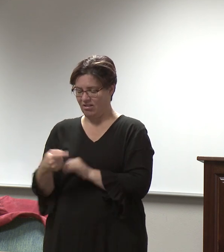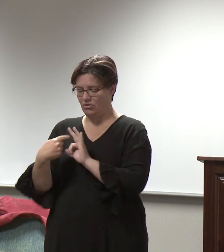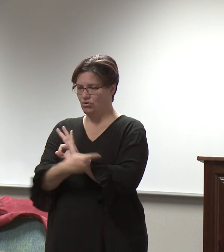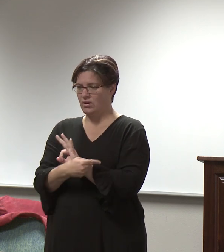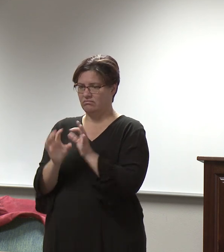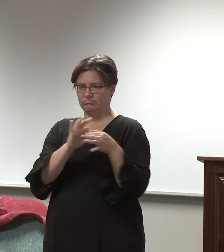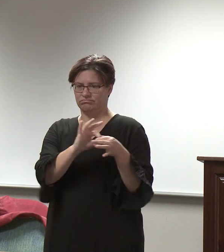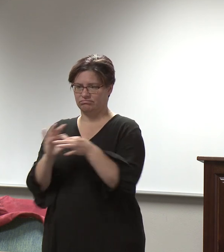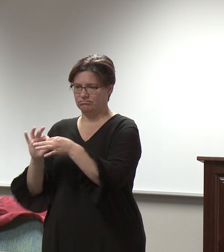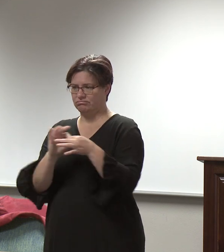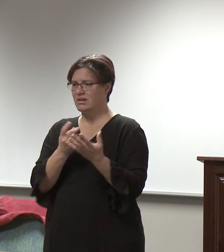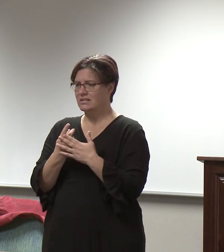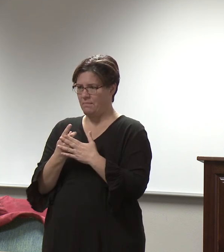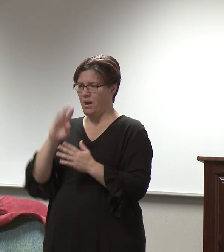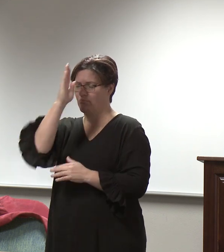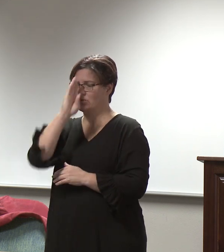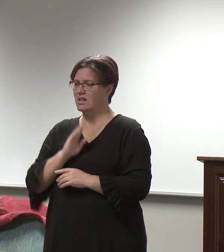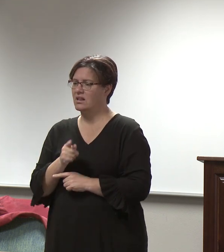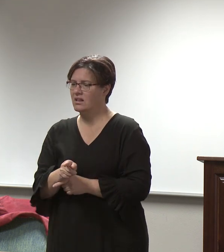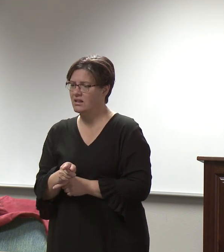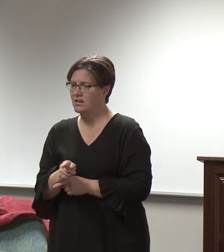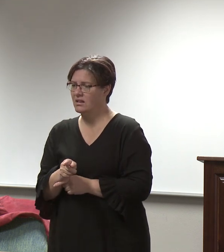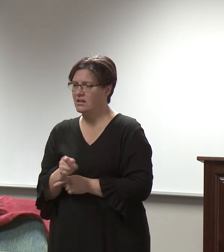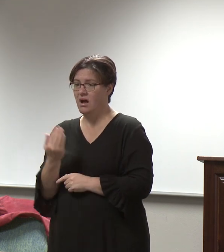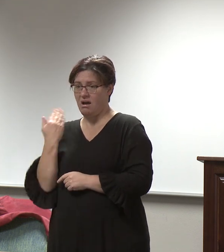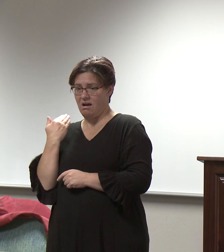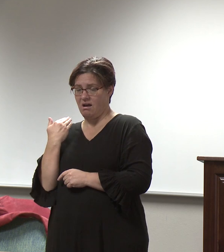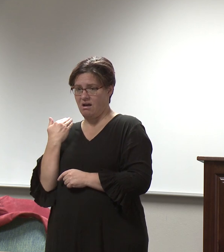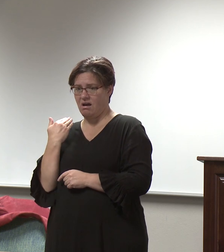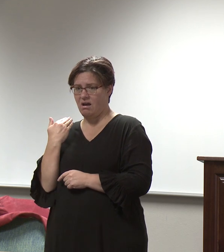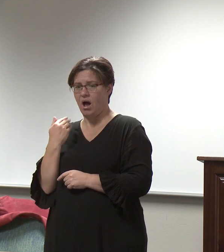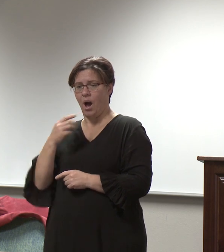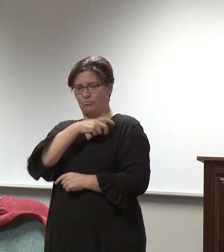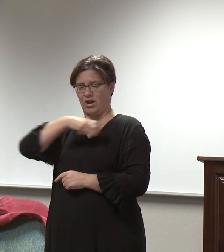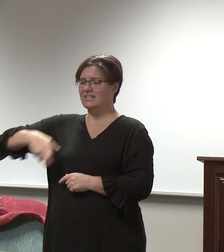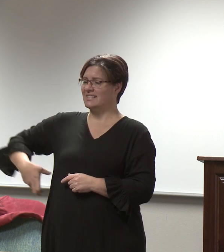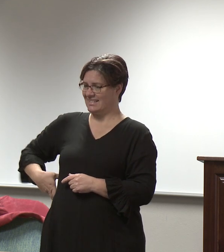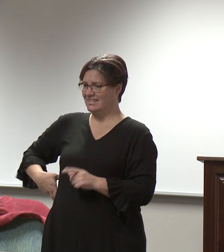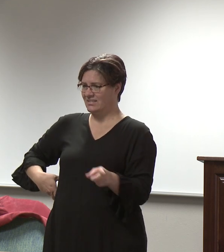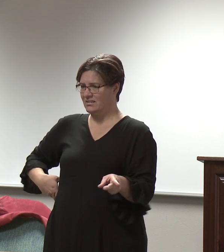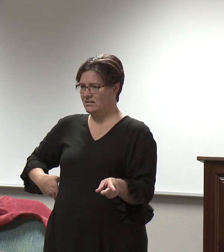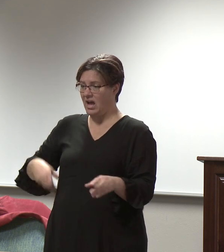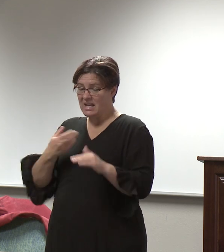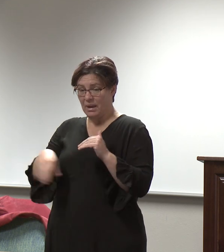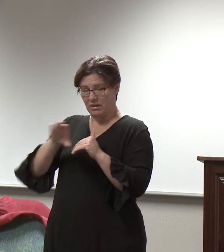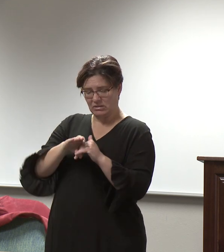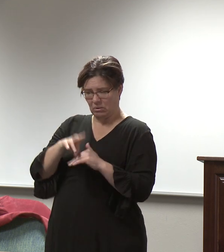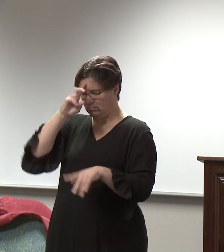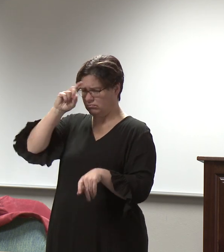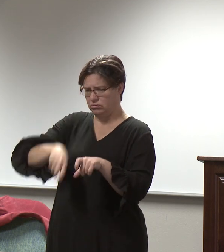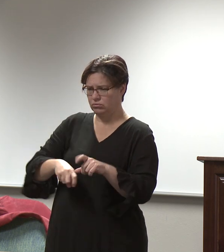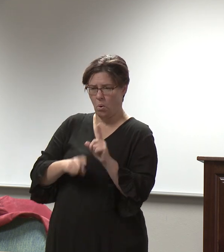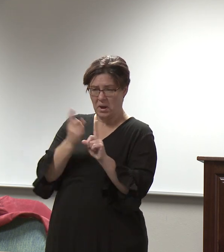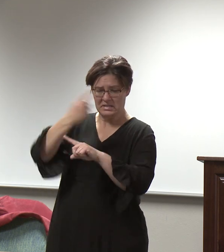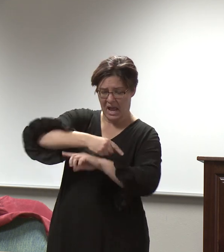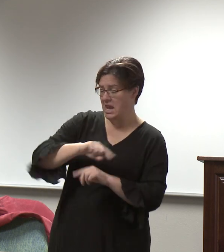give you an example of Brazil. Brazil recently elected a very neo-fascistic president. Capitalism became very harsh from one day to the